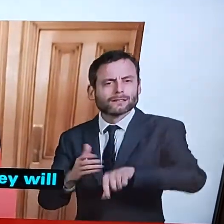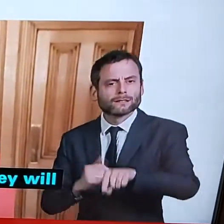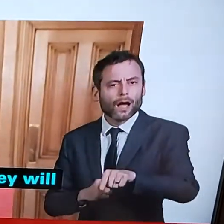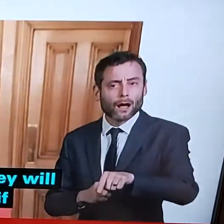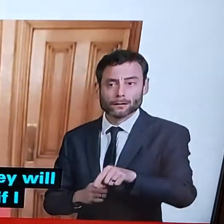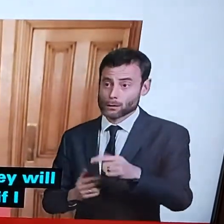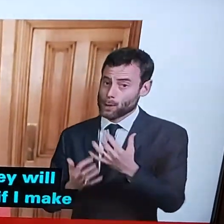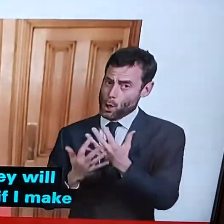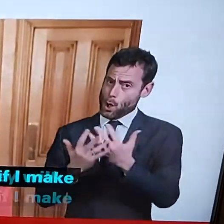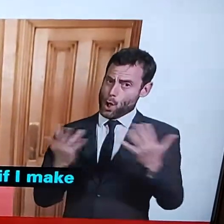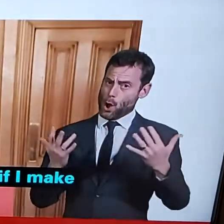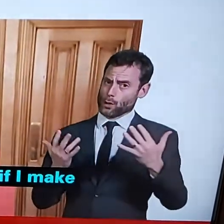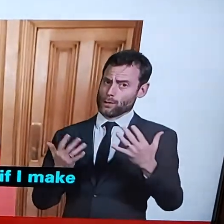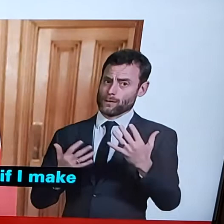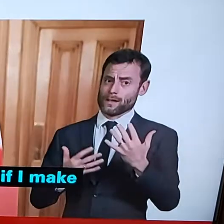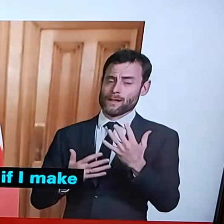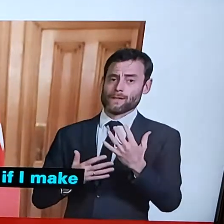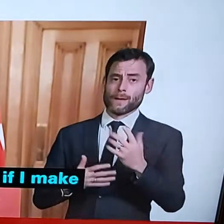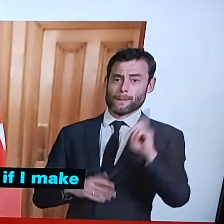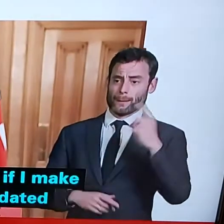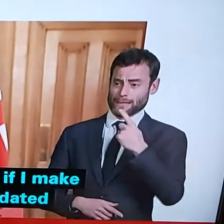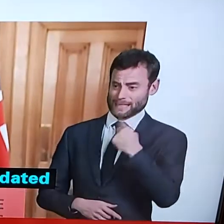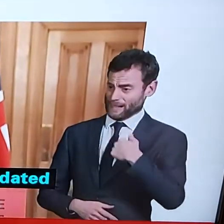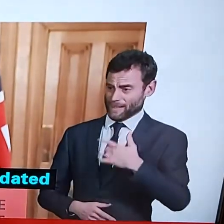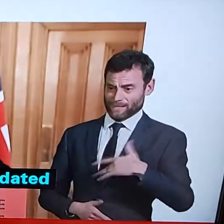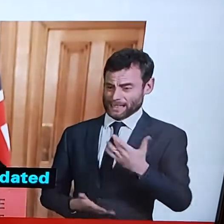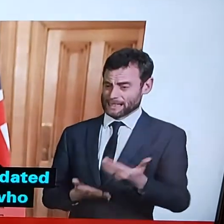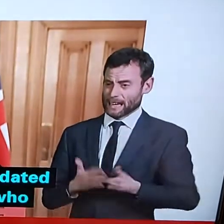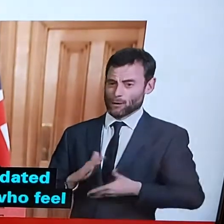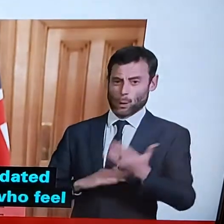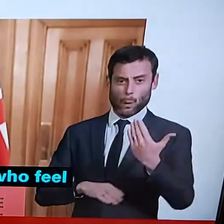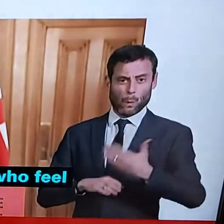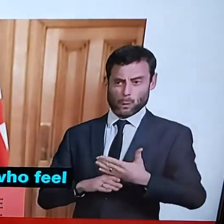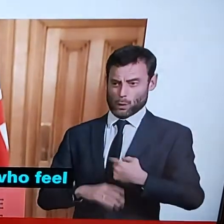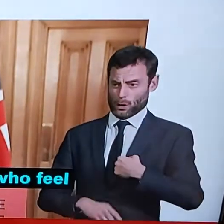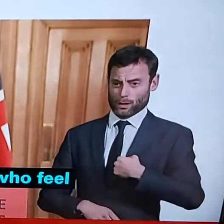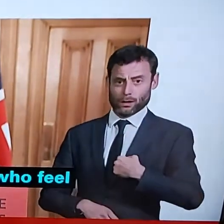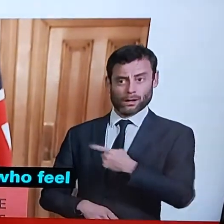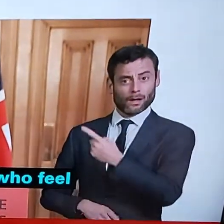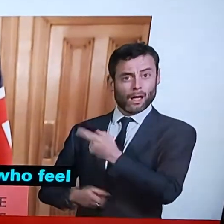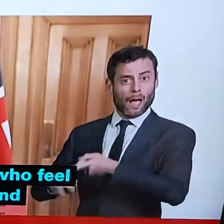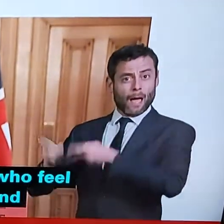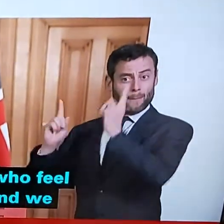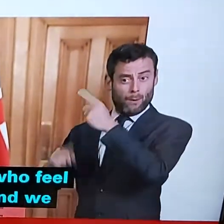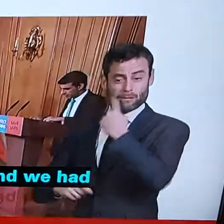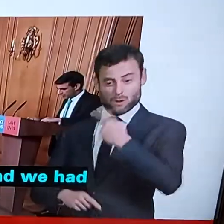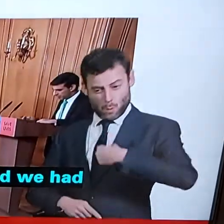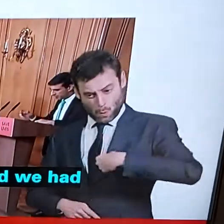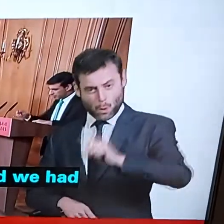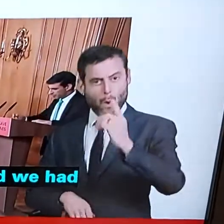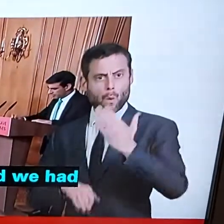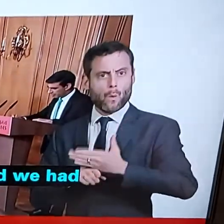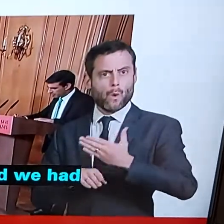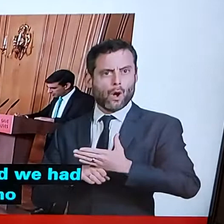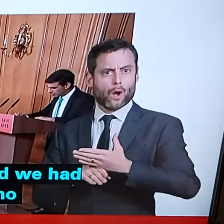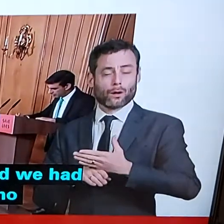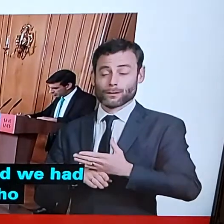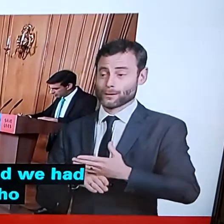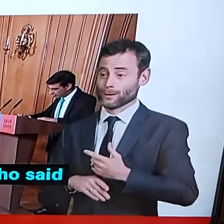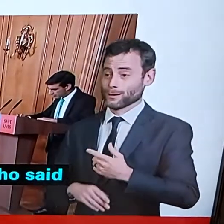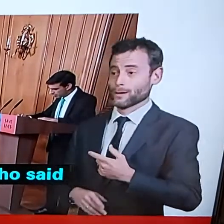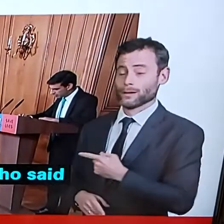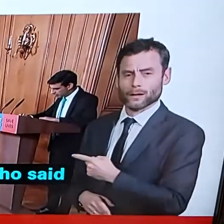from people who feel they're not safe at work. We had a message from someone saying their employer was forcing people. They said, everyone knows it's wrong, but we are